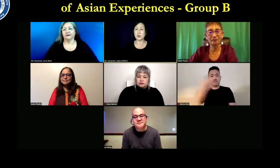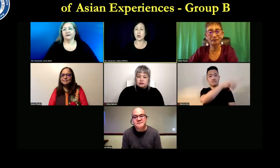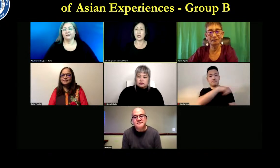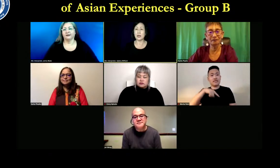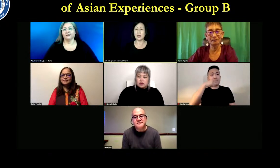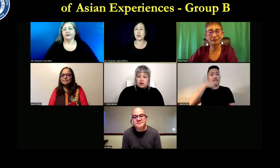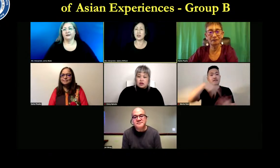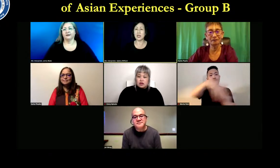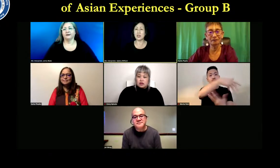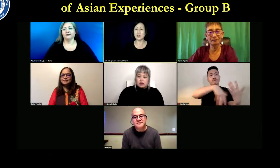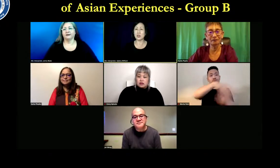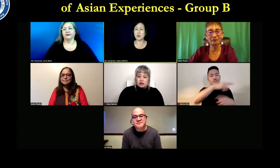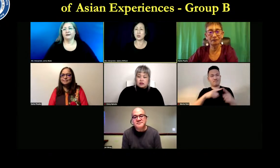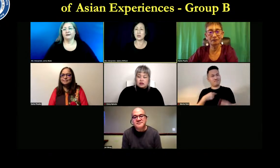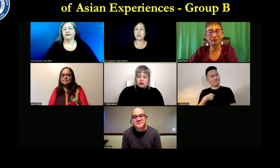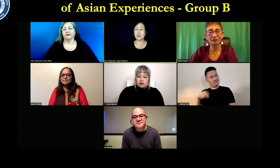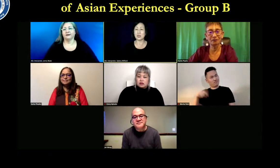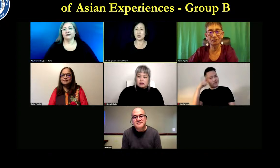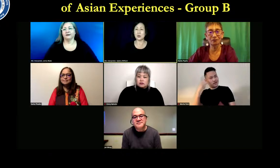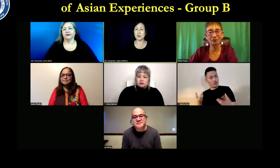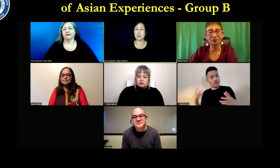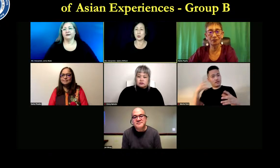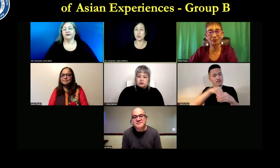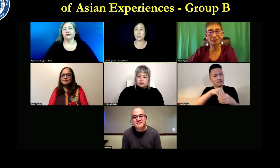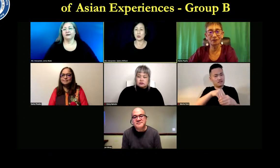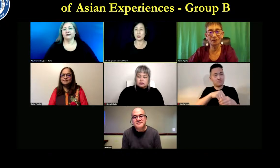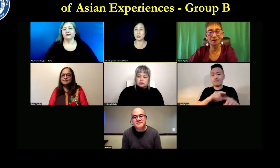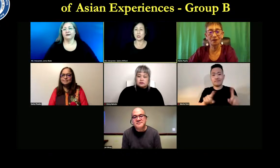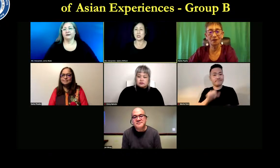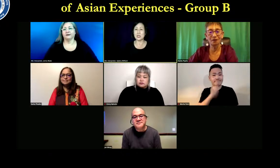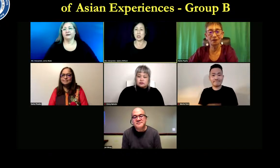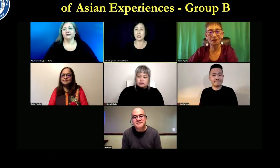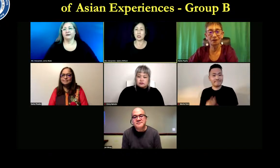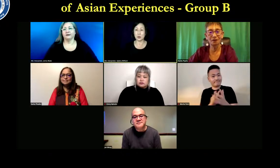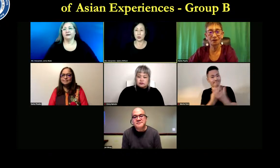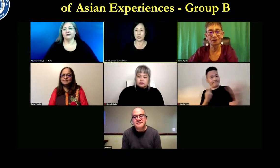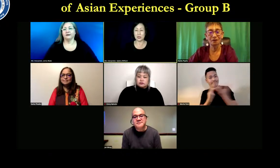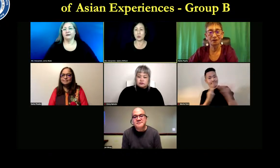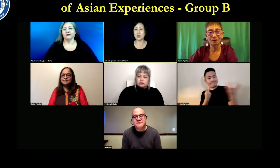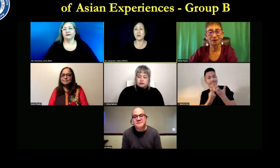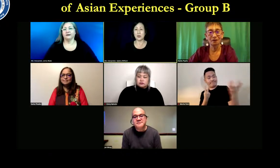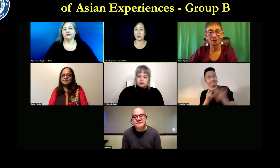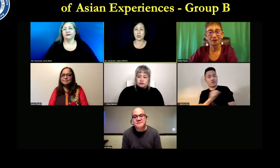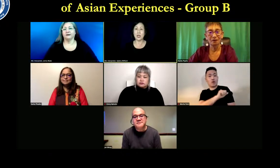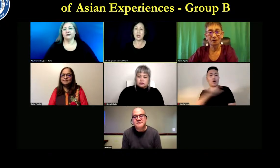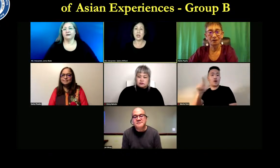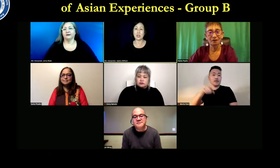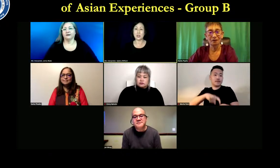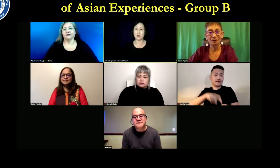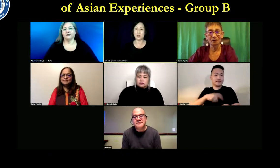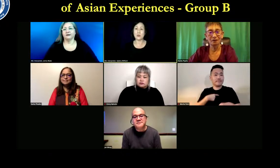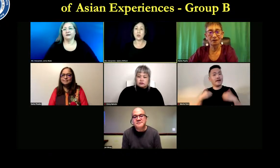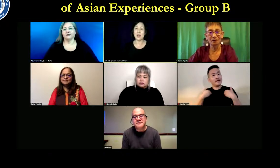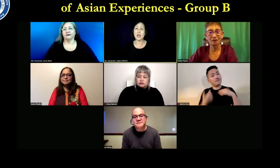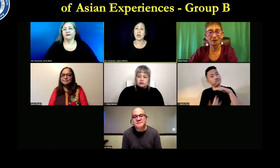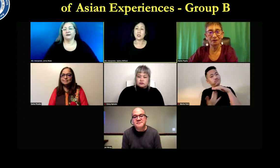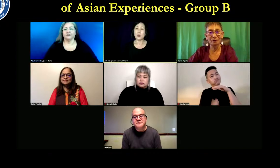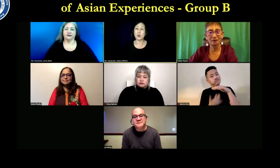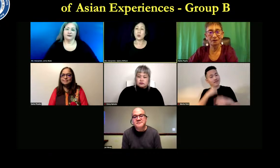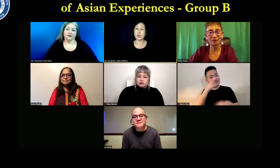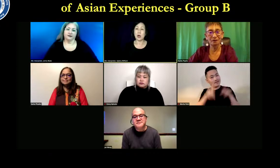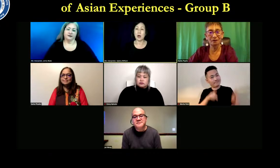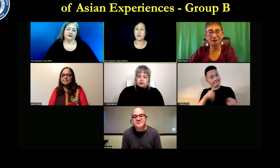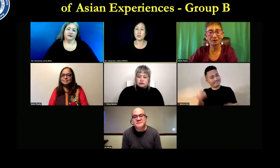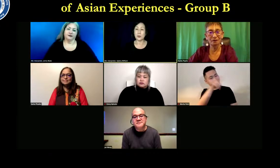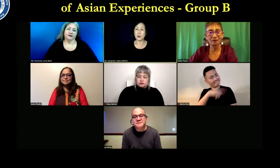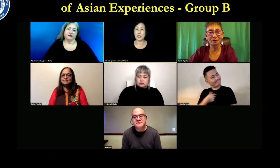that way as well. I think they too kind of just, you know, stuck with the hearing students and did not include us. It was not very inclusive. So